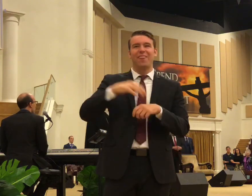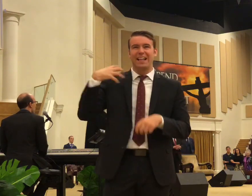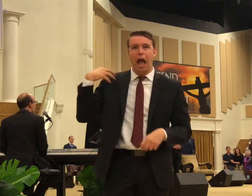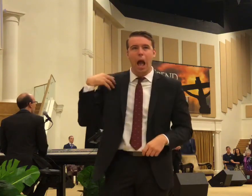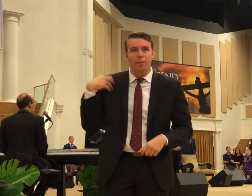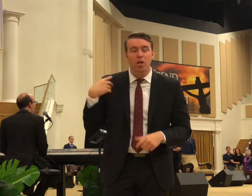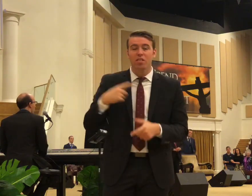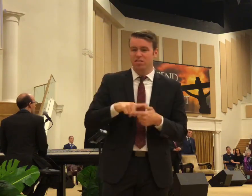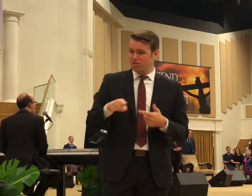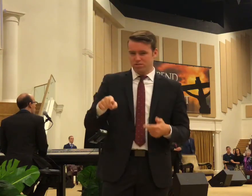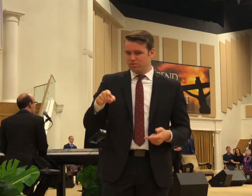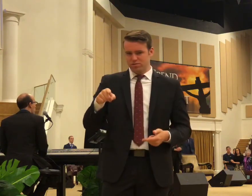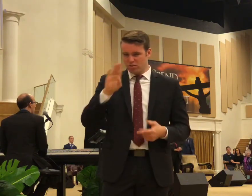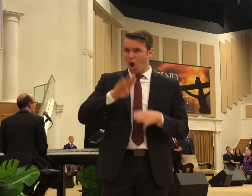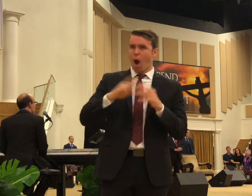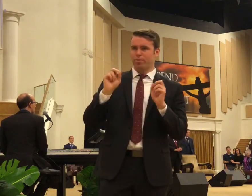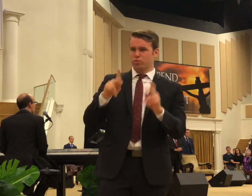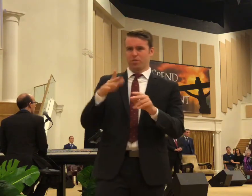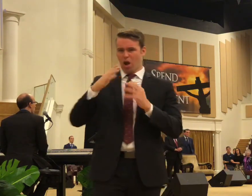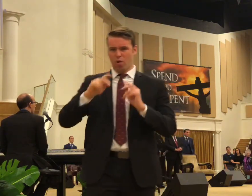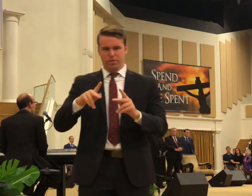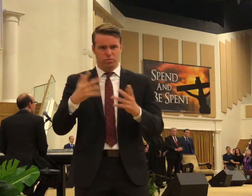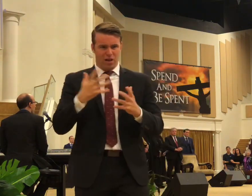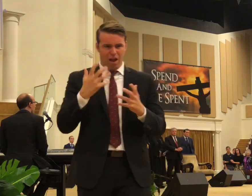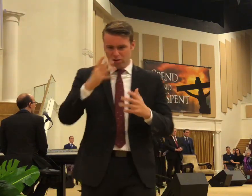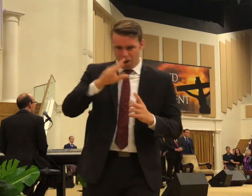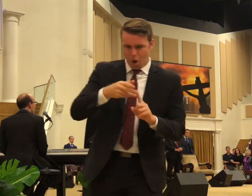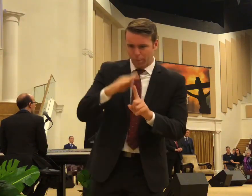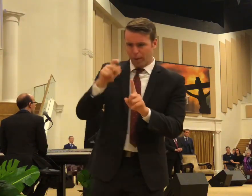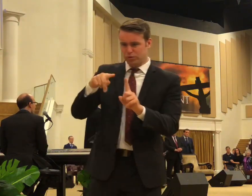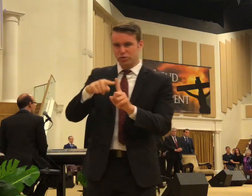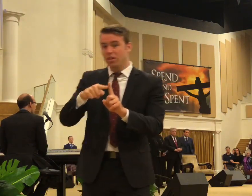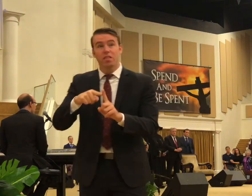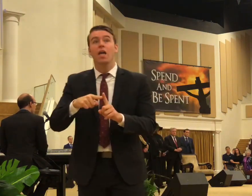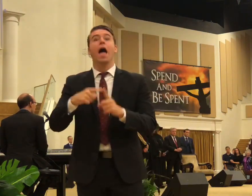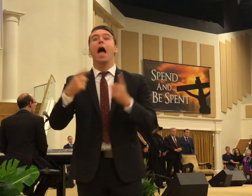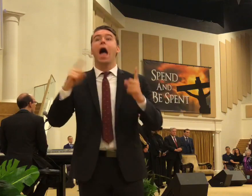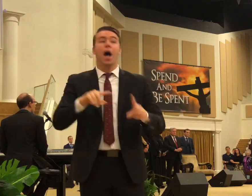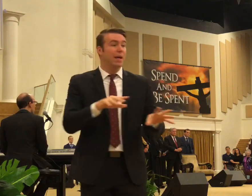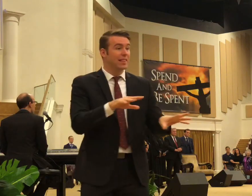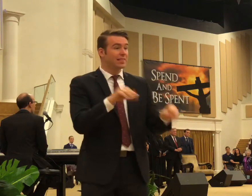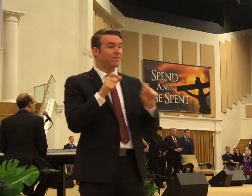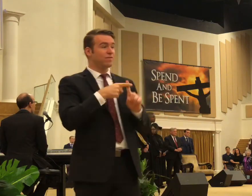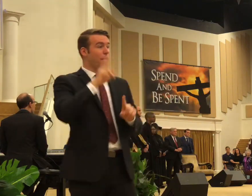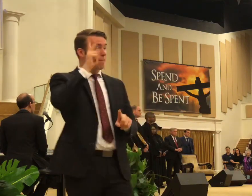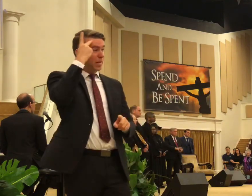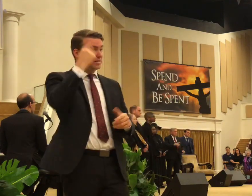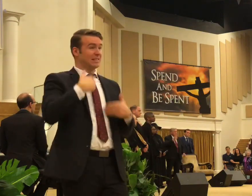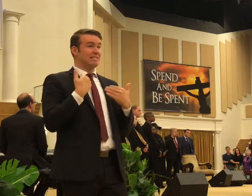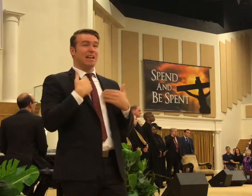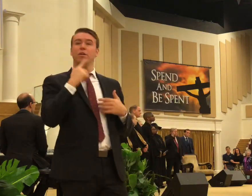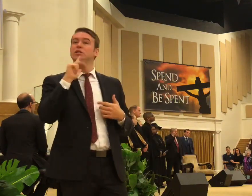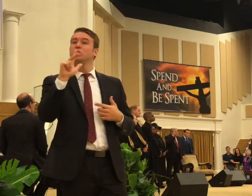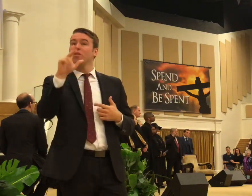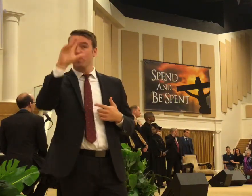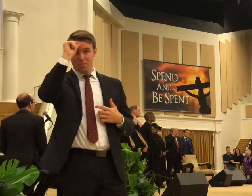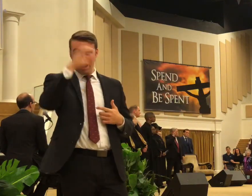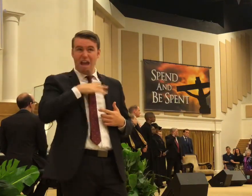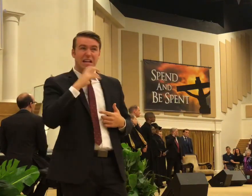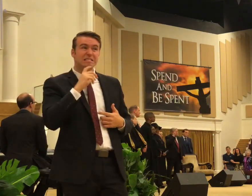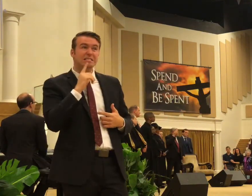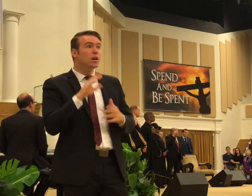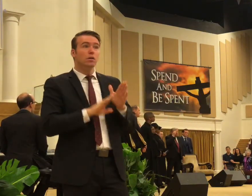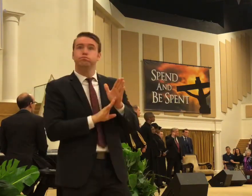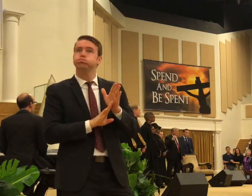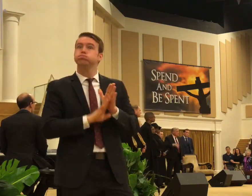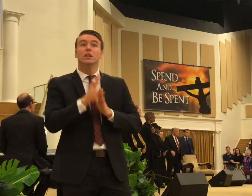Capitol. And he said, "Man, God's on, this boy's got a track, man, God's doing stuff." And then he steps away from politics as a young 23-year-old man who's